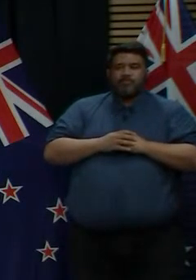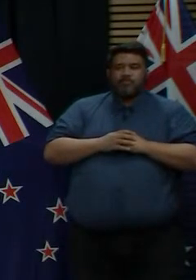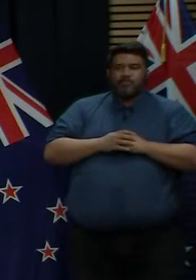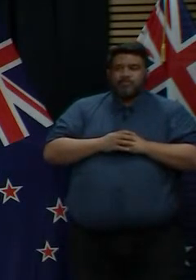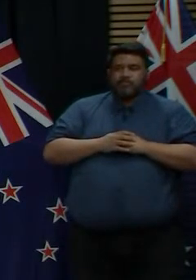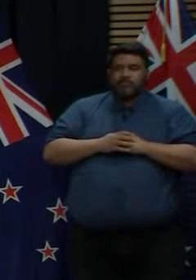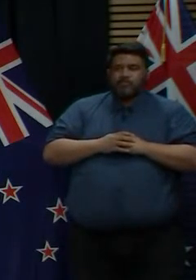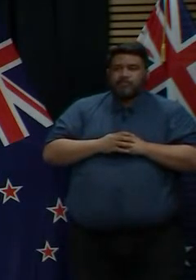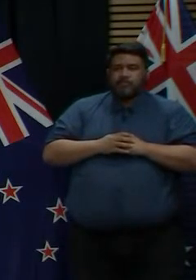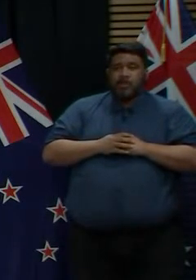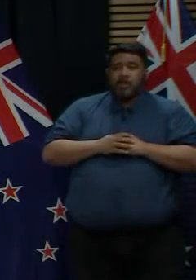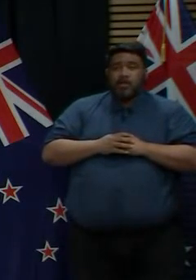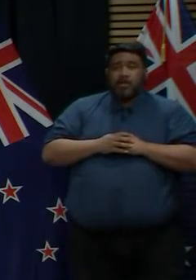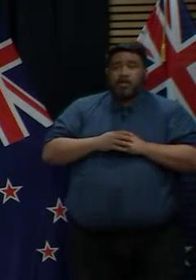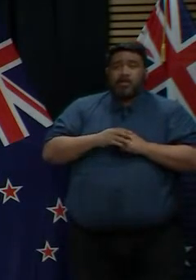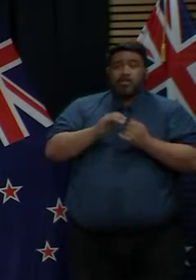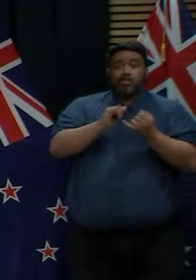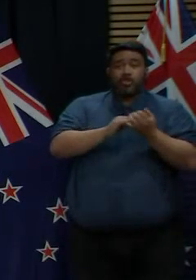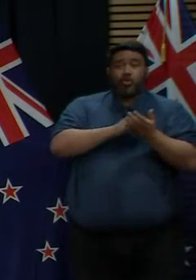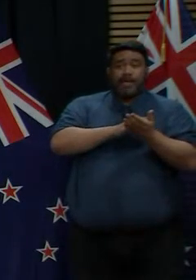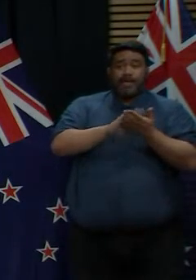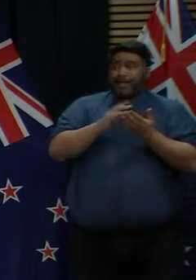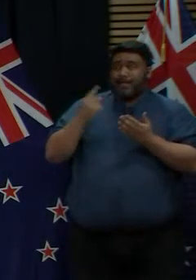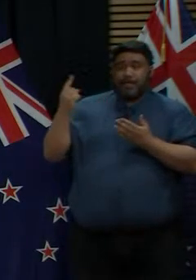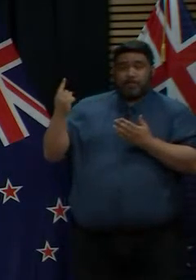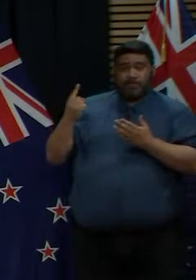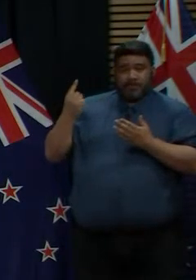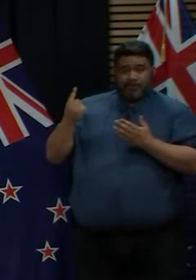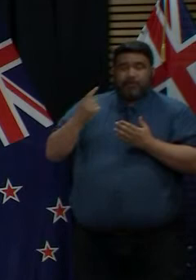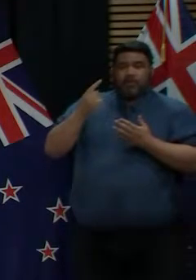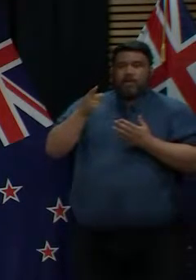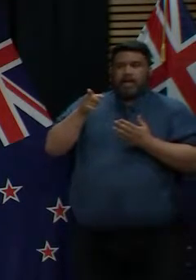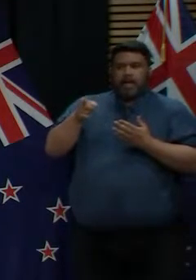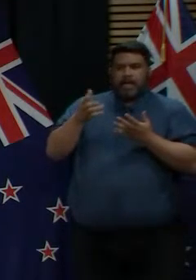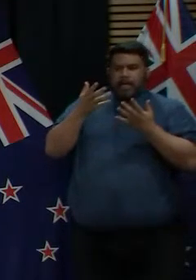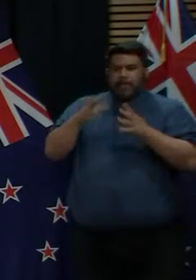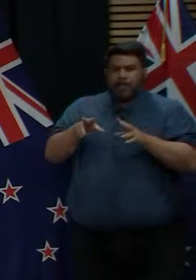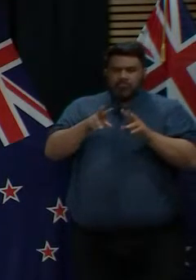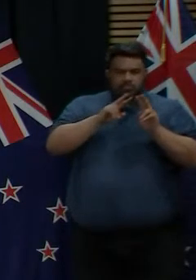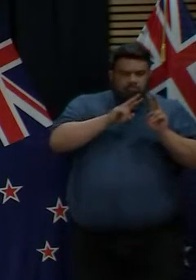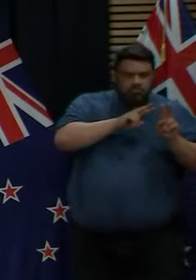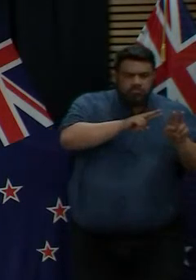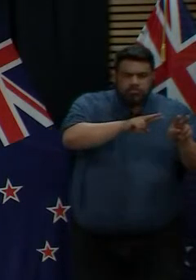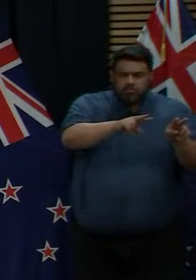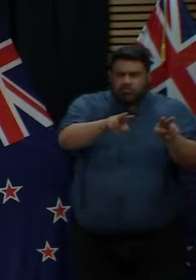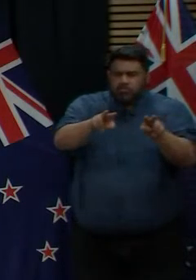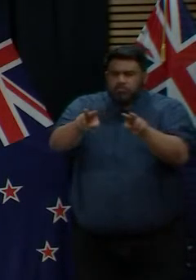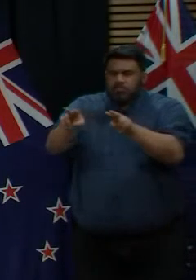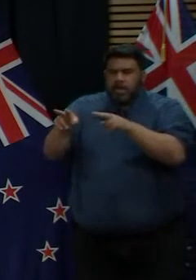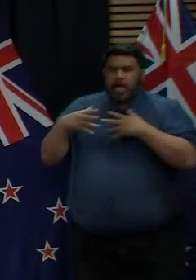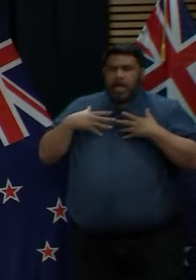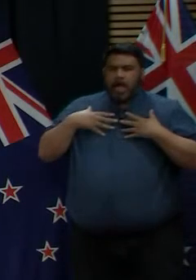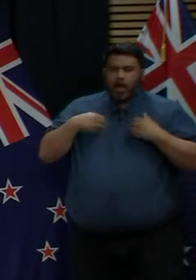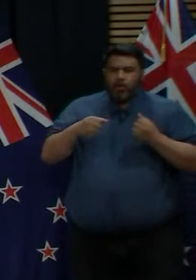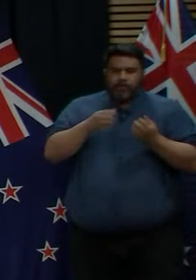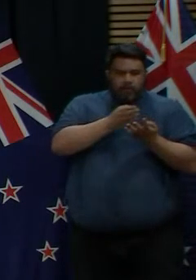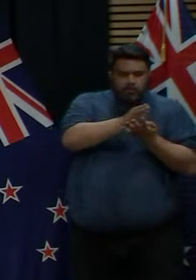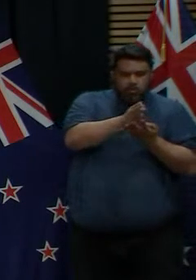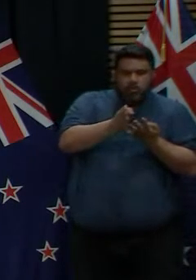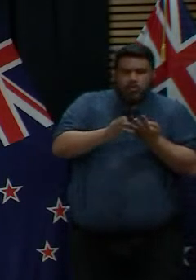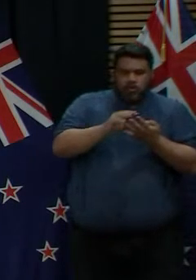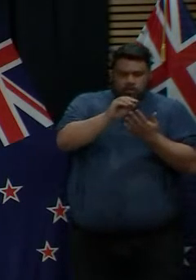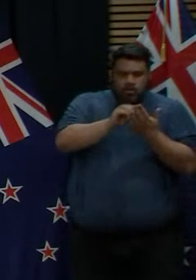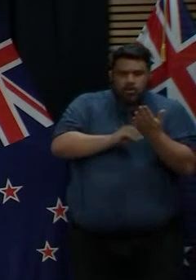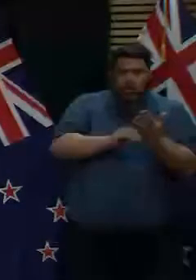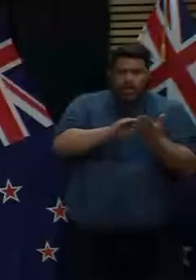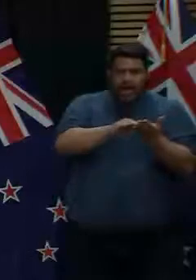that Professor Hendy has looked at just a raft of public health measures and then made an assumption of the reduction in transmission that might